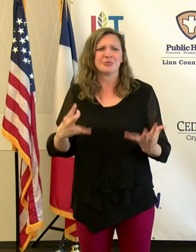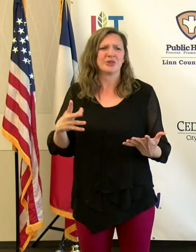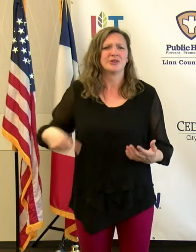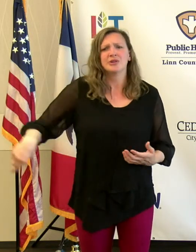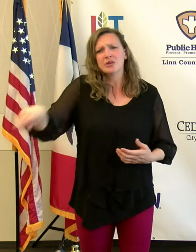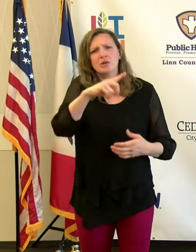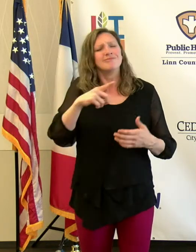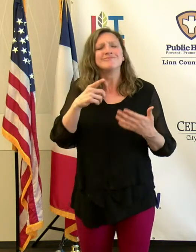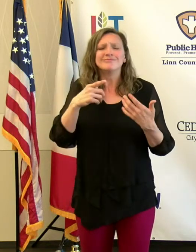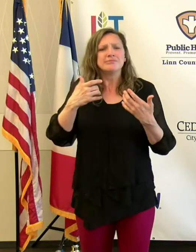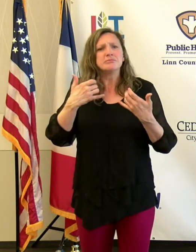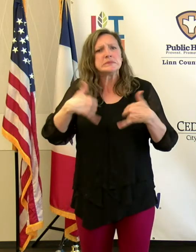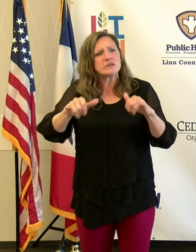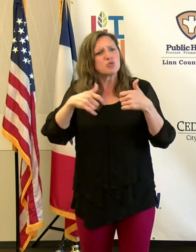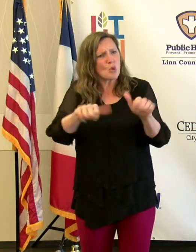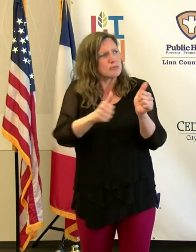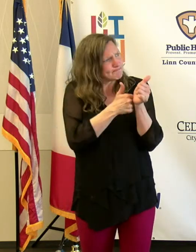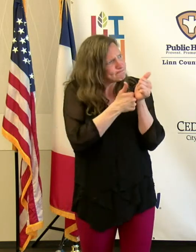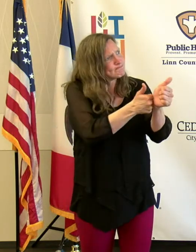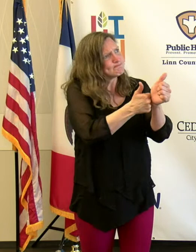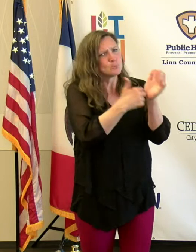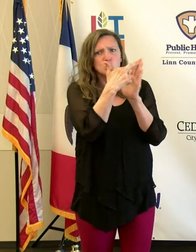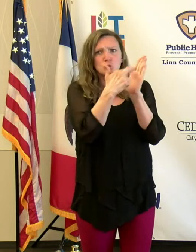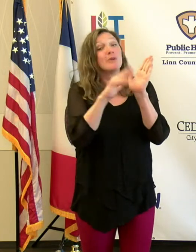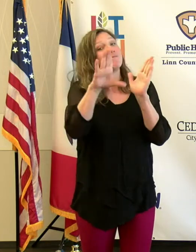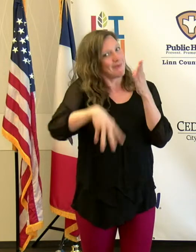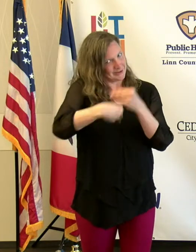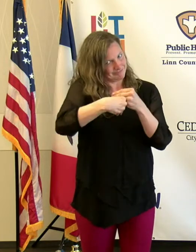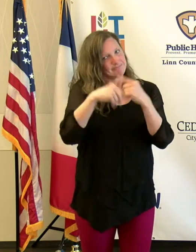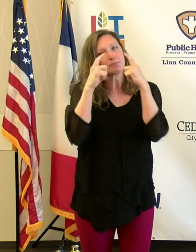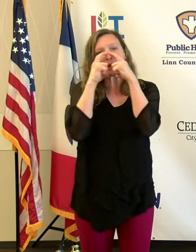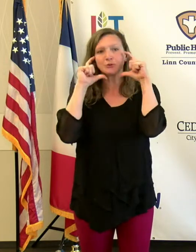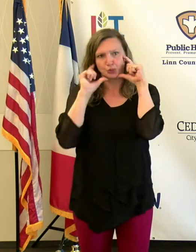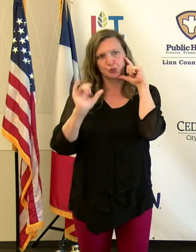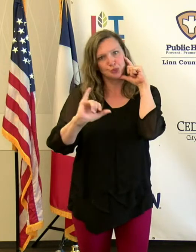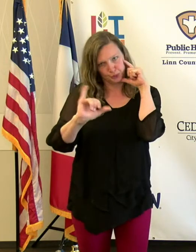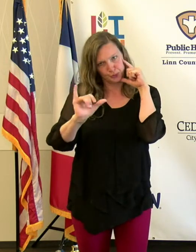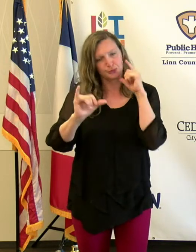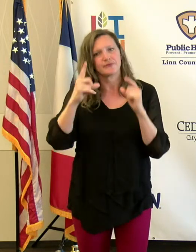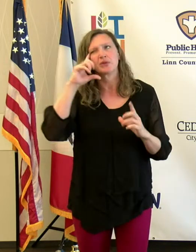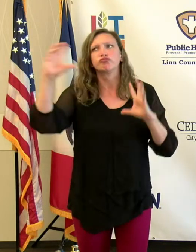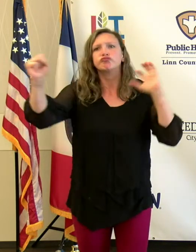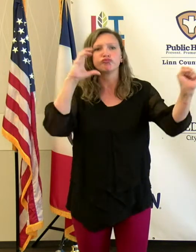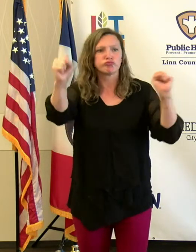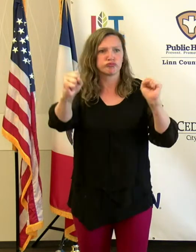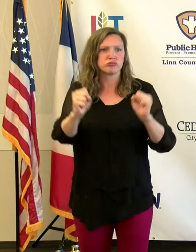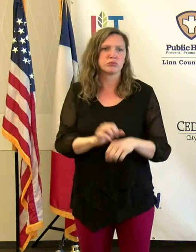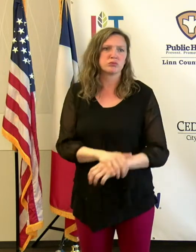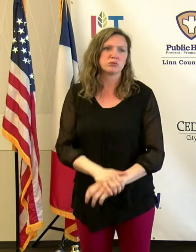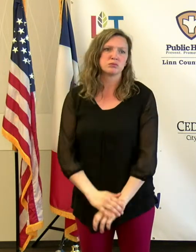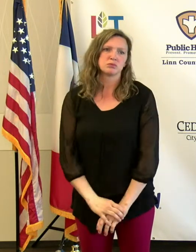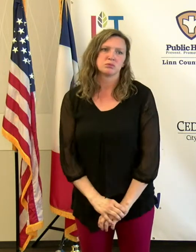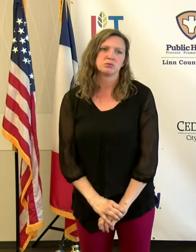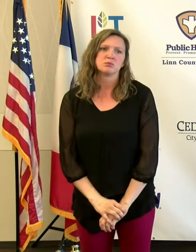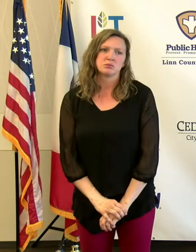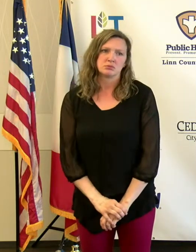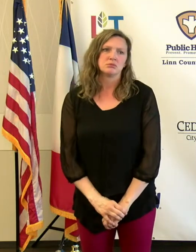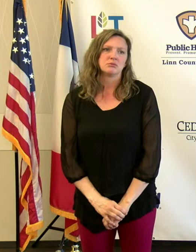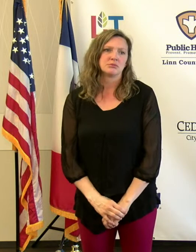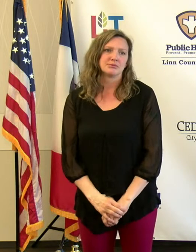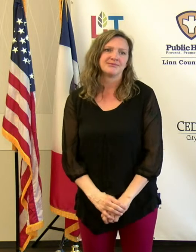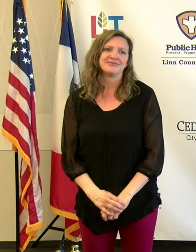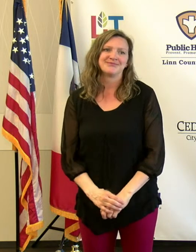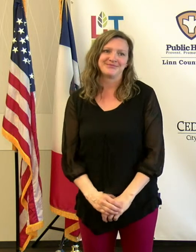Thank you. Please keep up that great effort. However, there are still too many people who are not following the